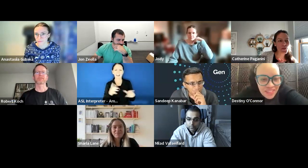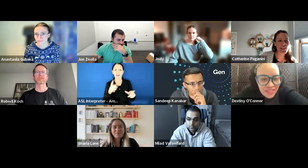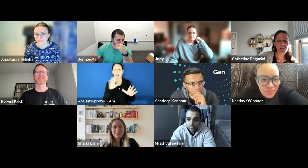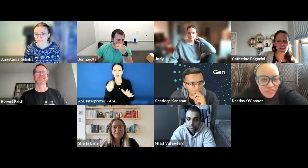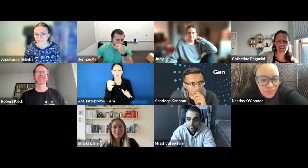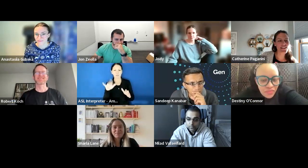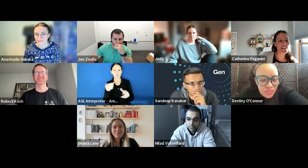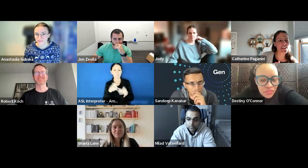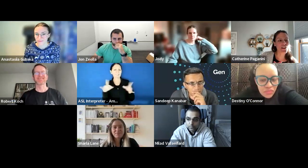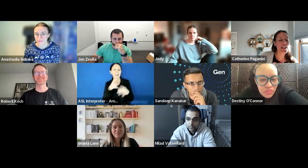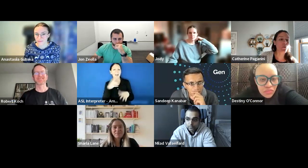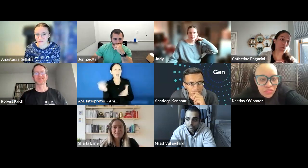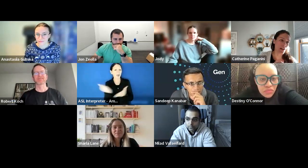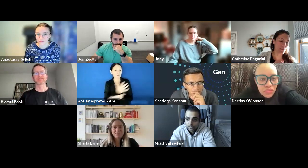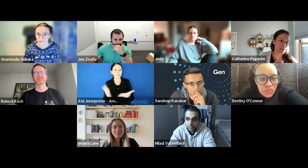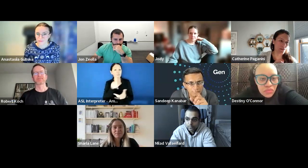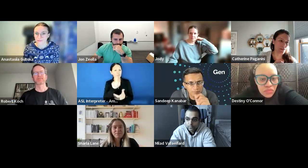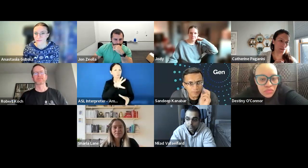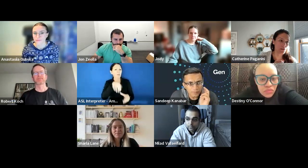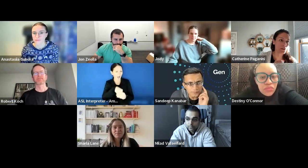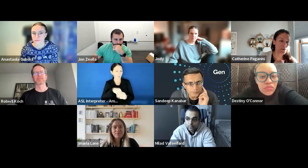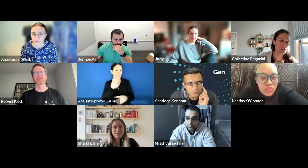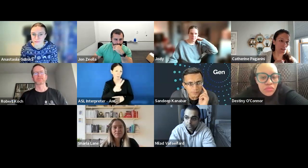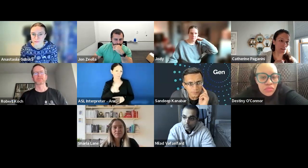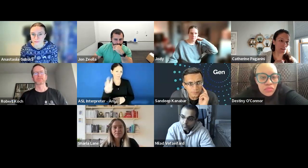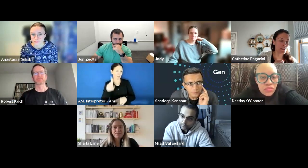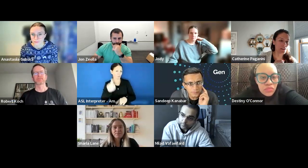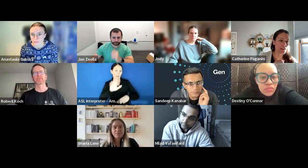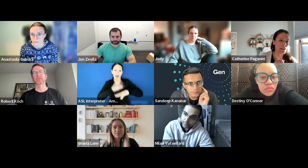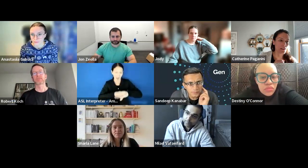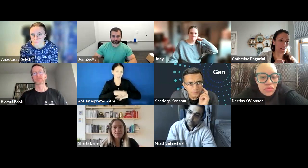Everything should be in that, on that website, ultimately.